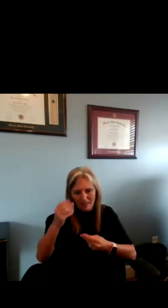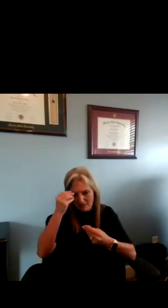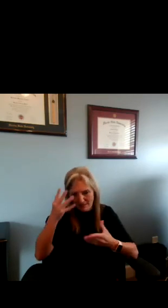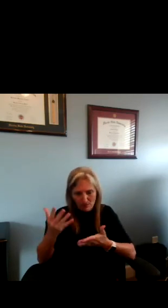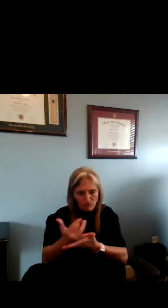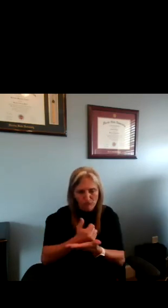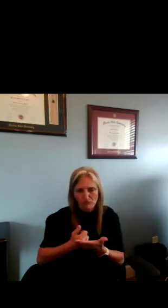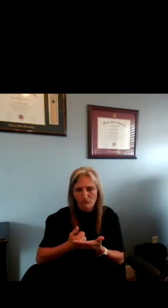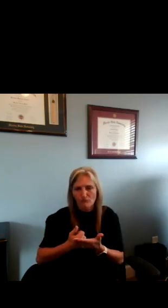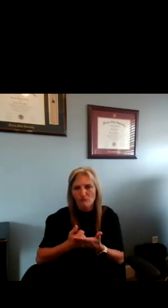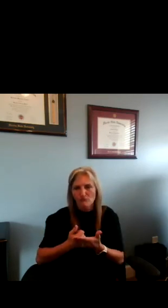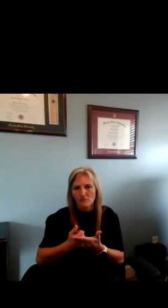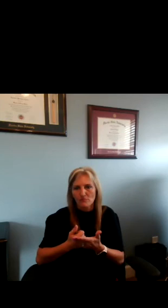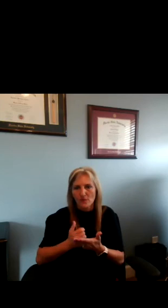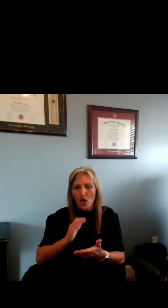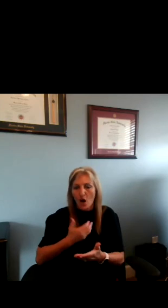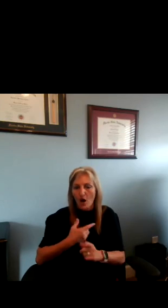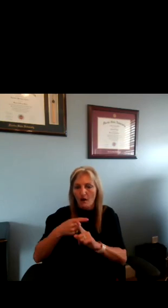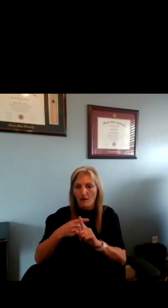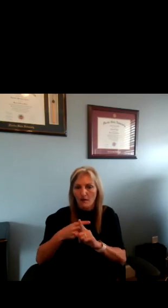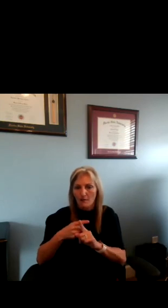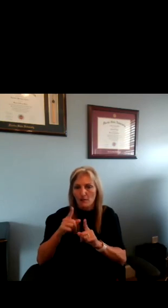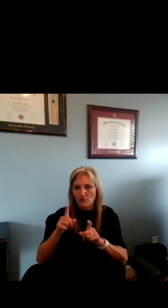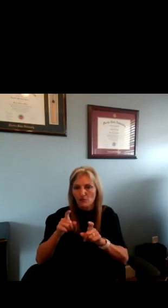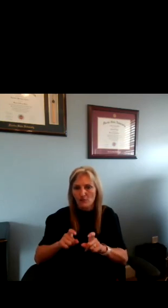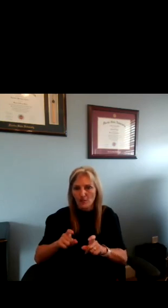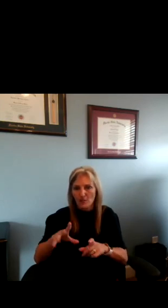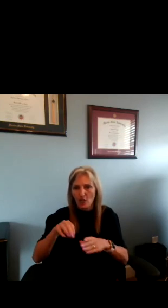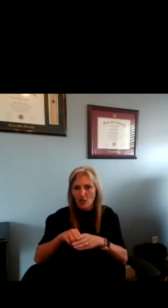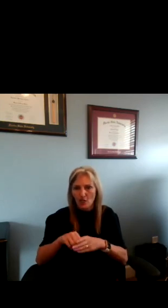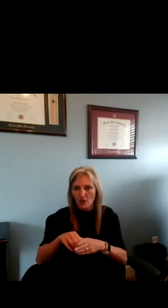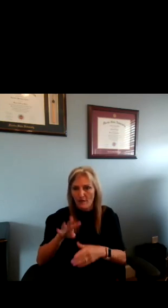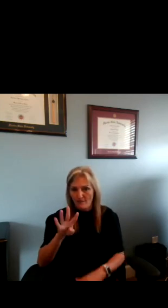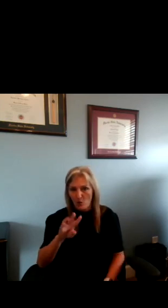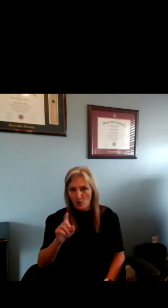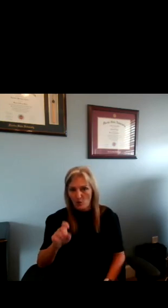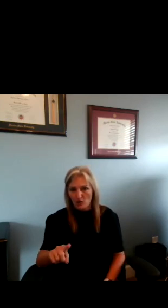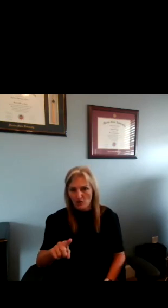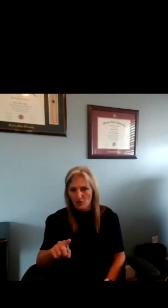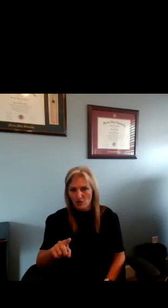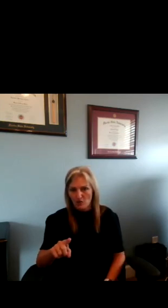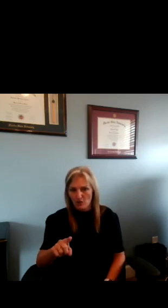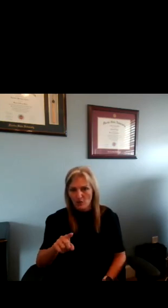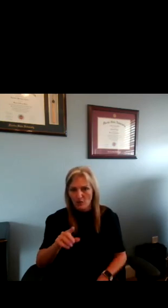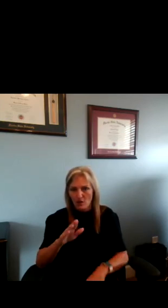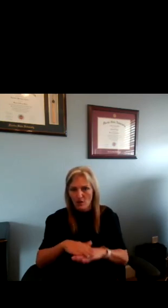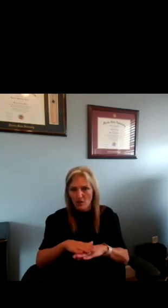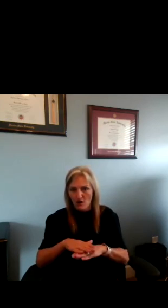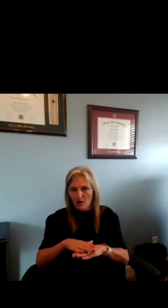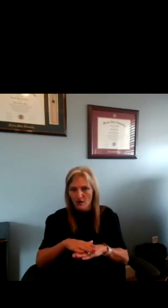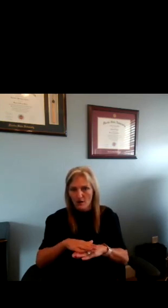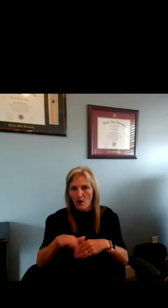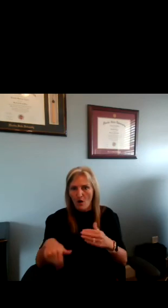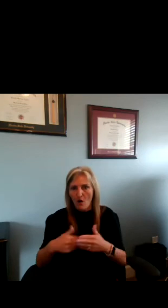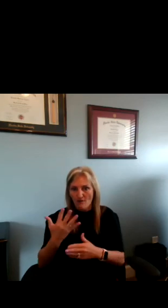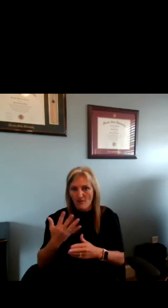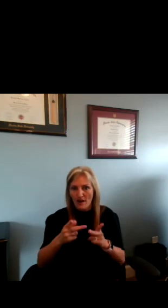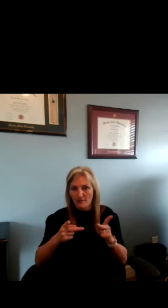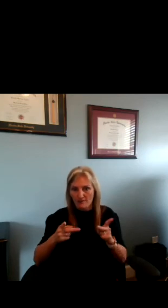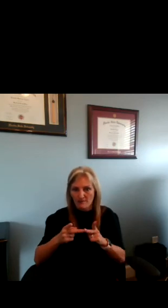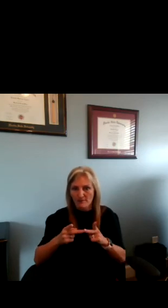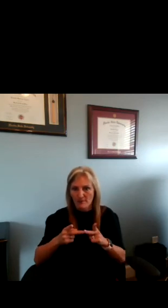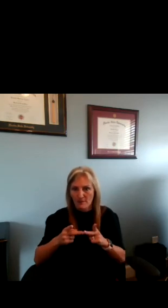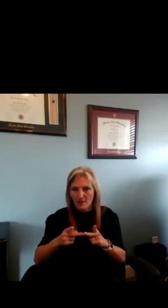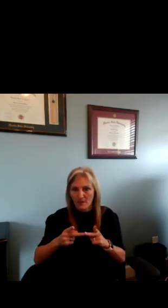effort. And so our climate surveys include a core set of questions that appear on for all five sites on things